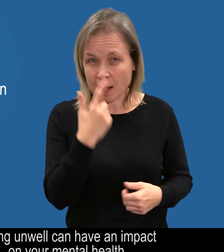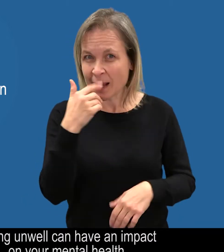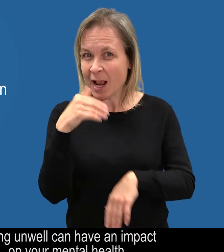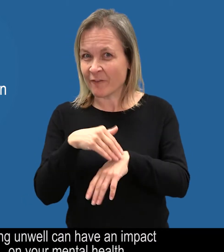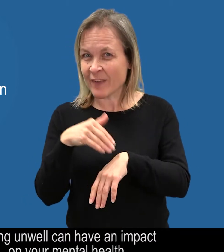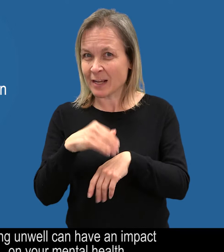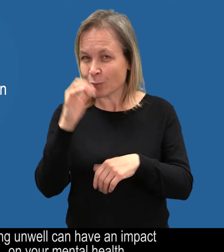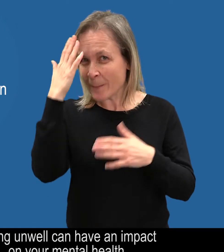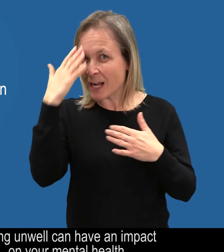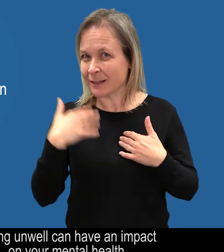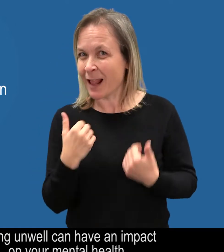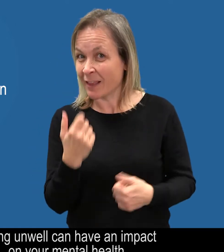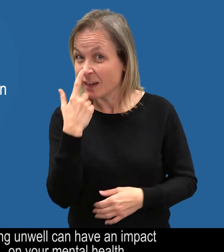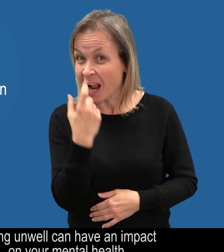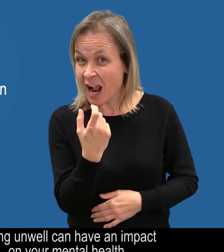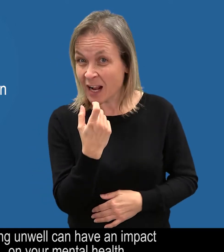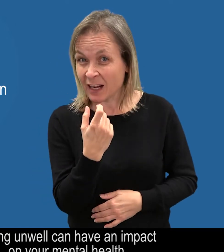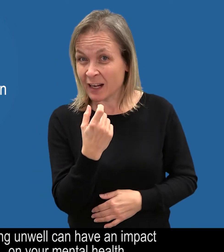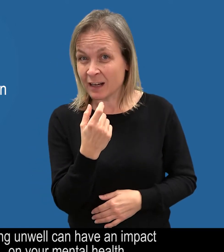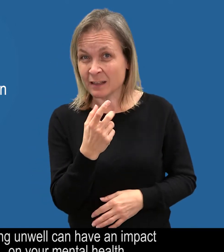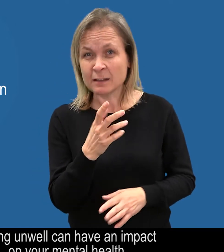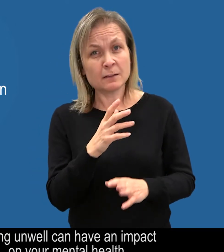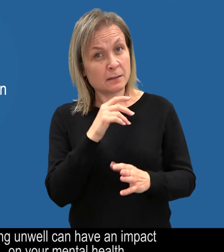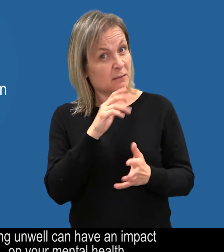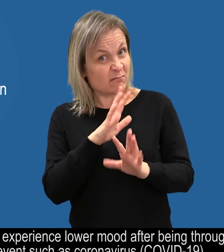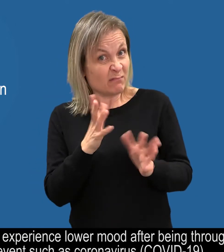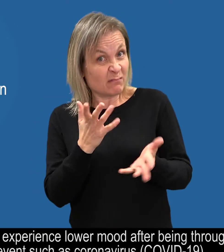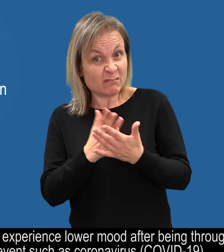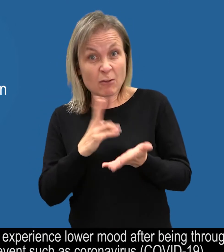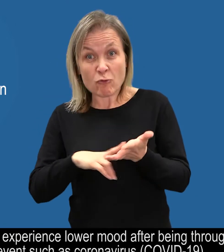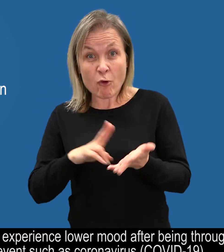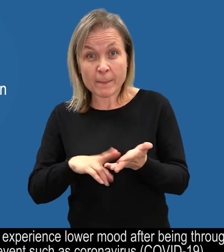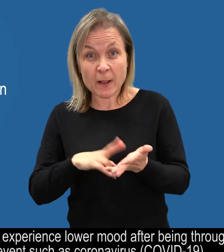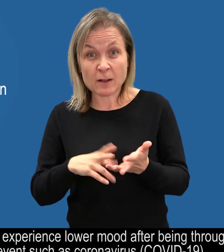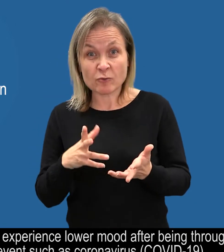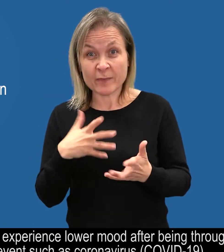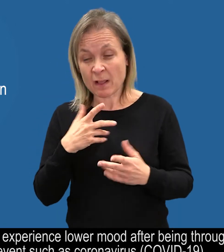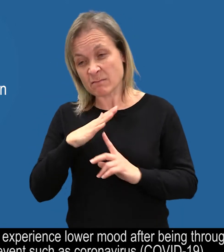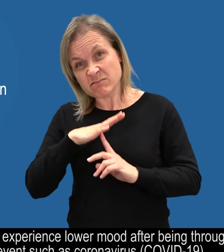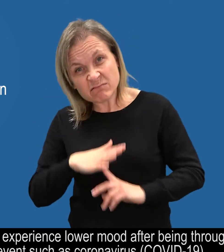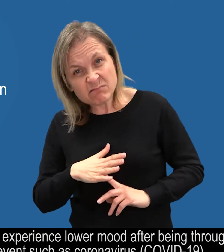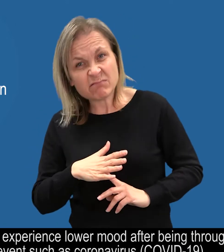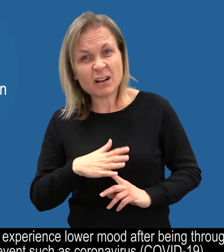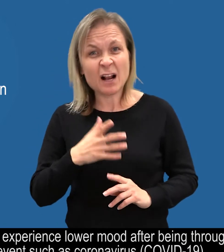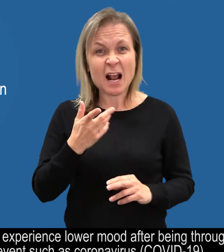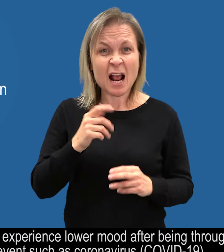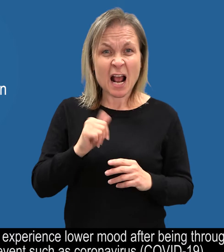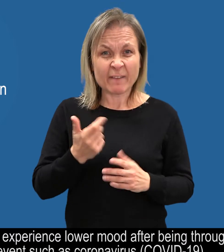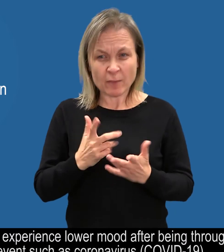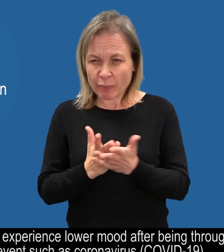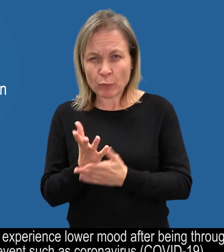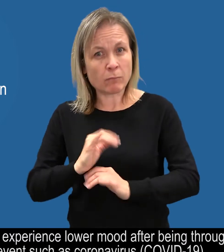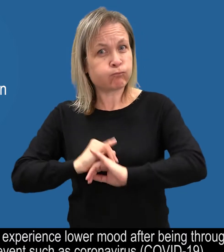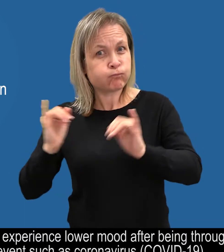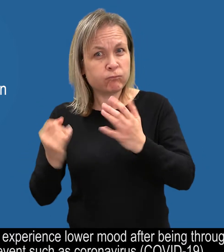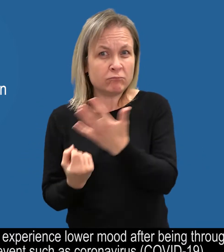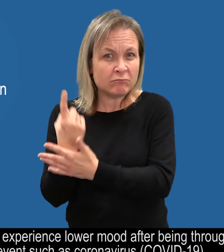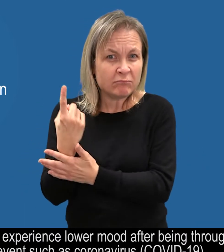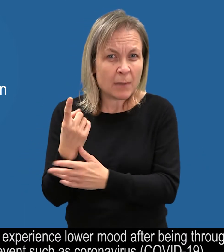Being unwell can have an impact on your mental health. It's not unusual to experience lower mood after being through a significant event,